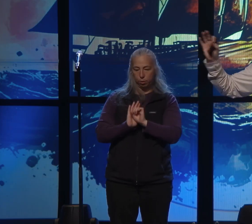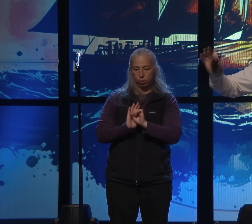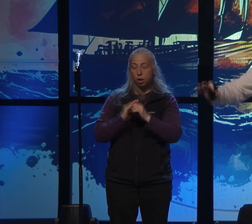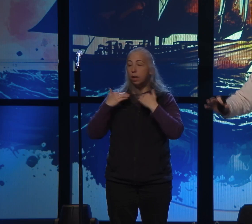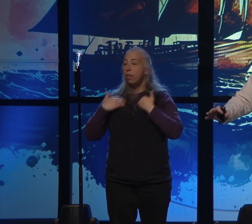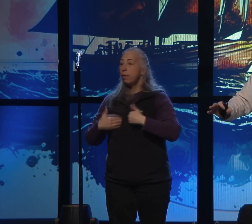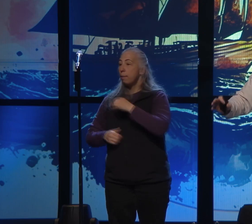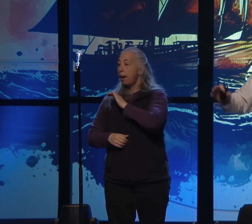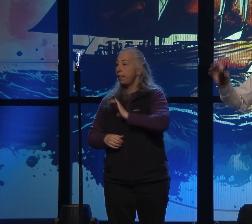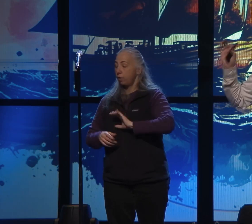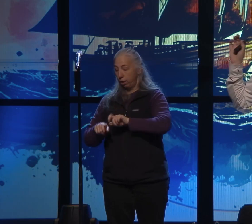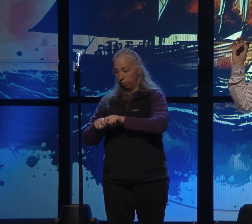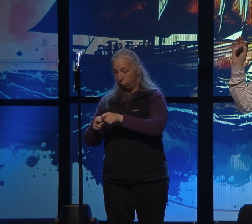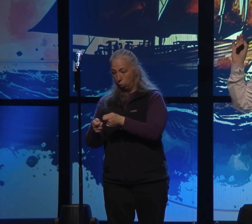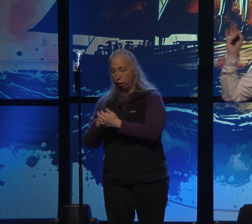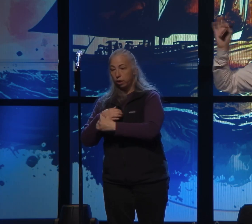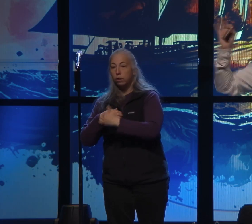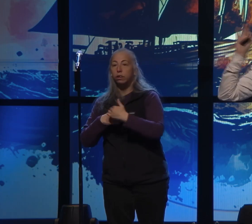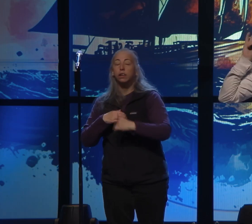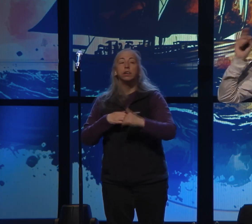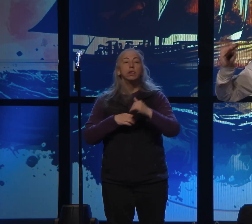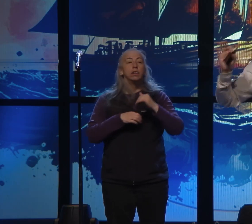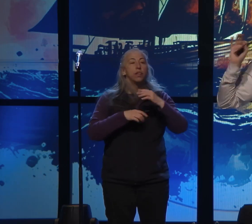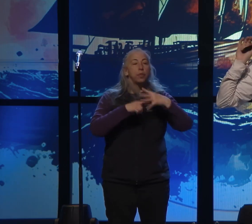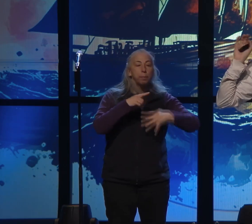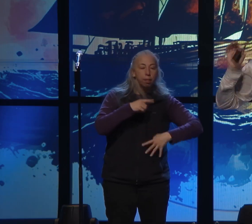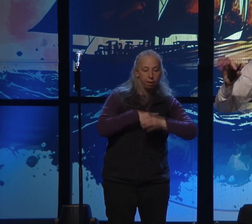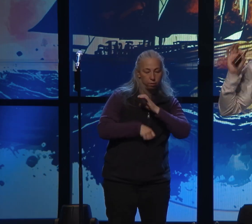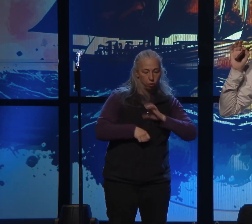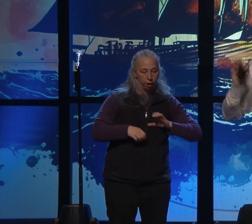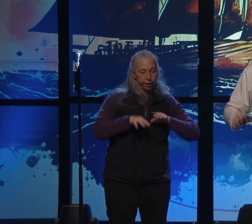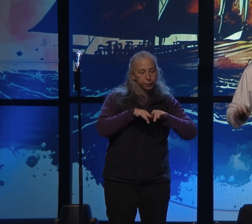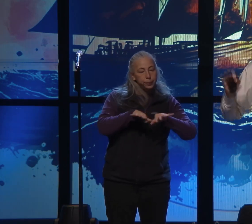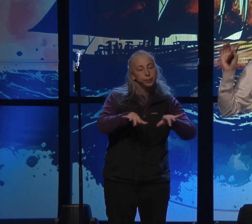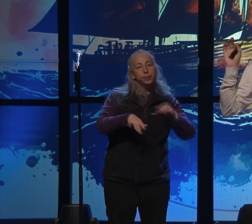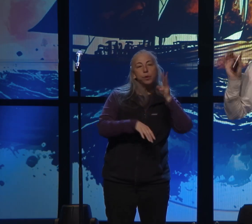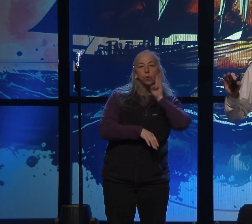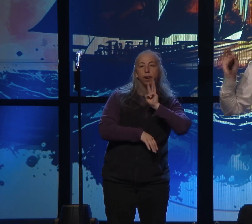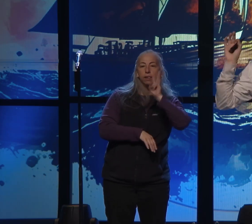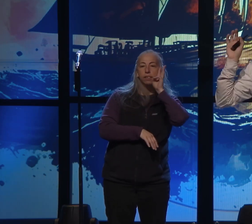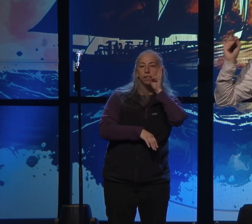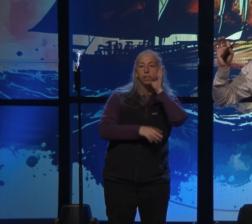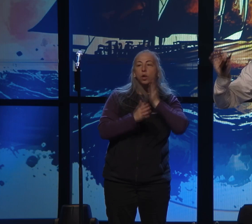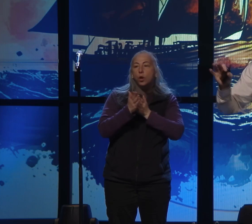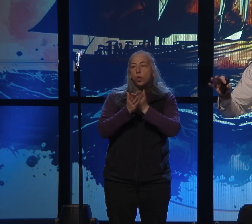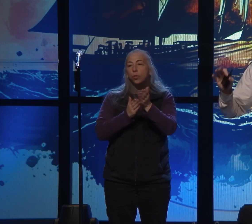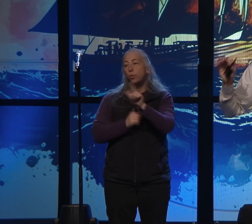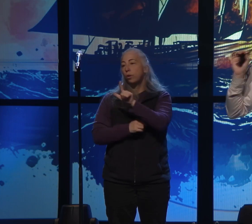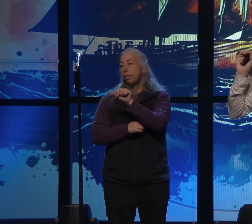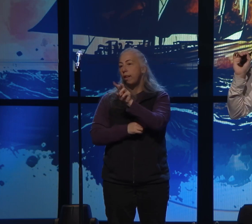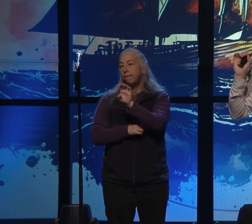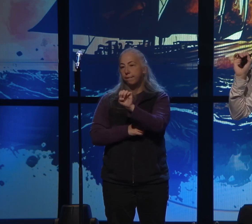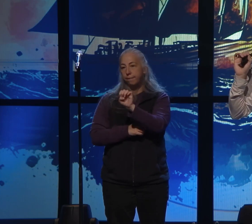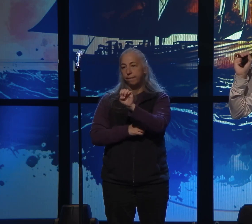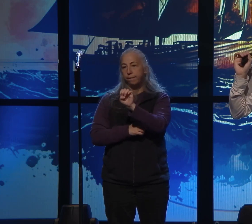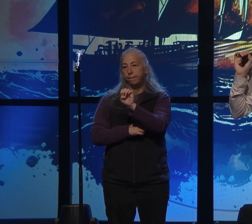broken, the blood of Christ shed for you, is to say that the only way we can overcome our violence is through loving our